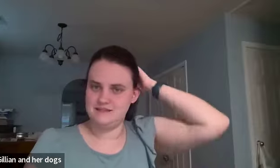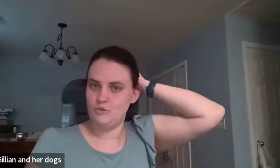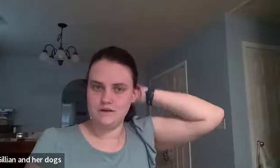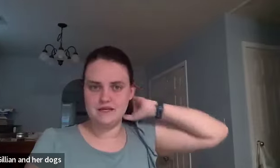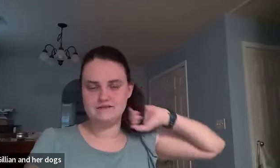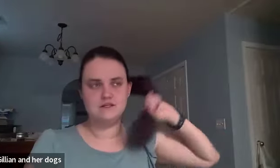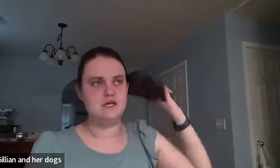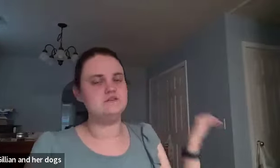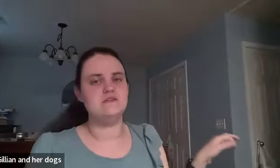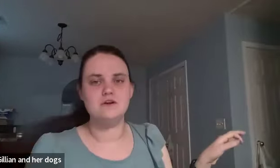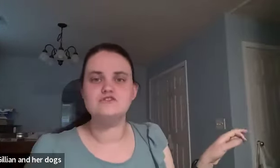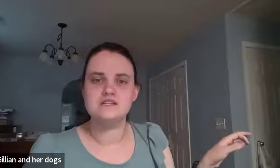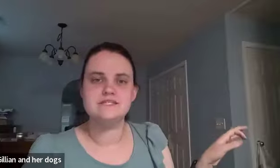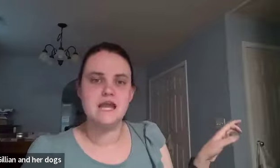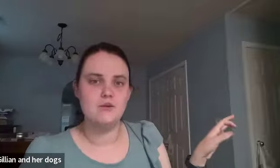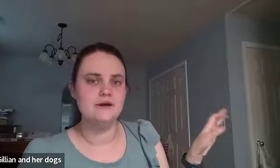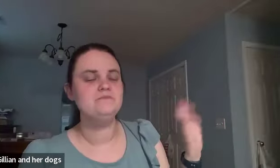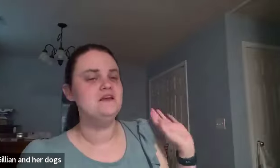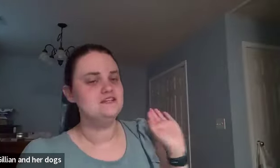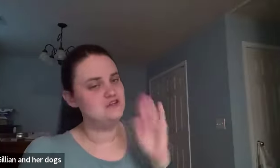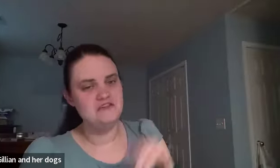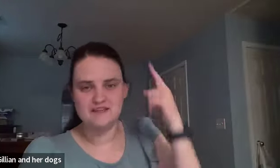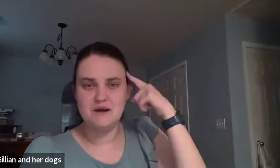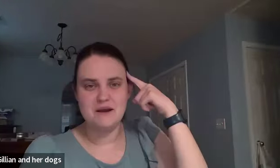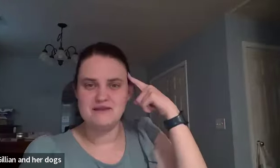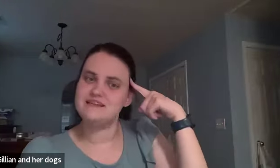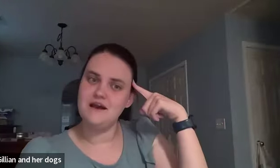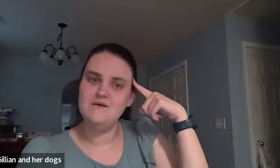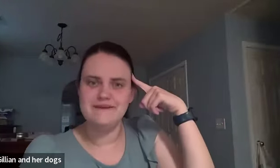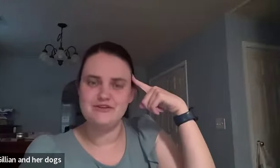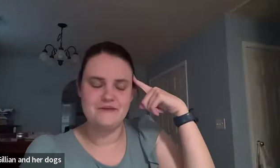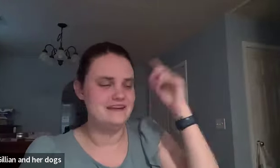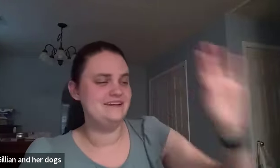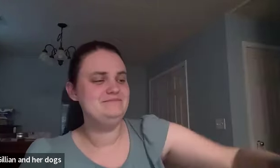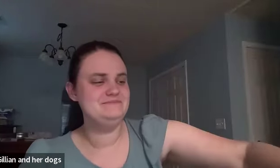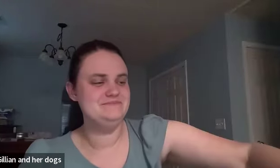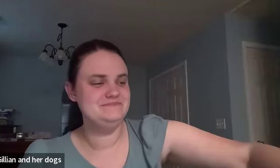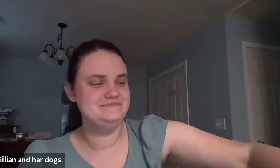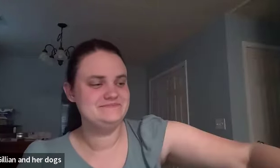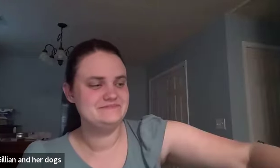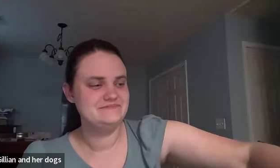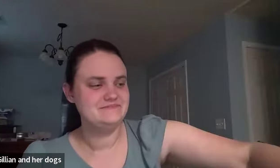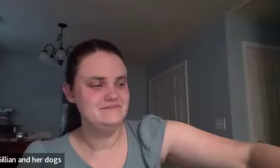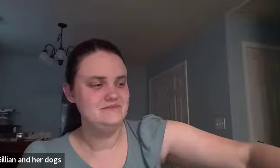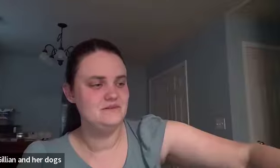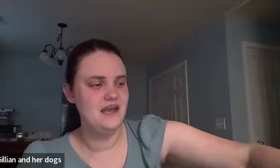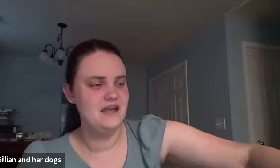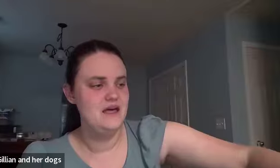classes, and one of my kiddos said they were going to dress up as a cowboy. So I think that's why my brain was like, oh, let me throw that in here. Okay,